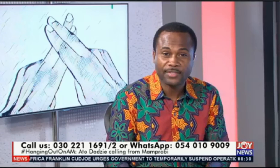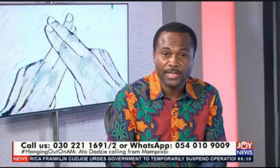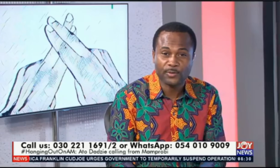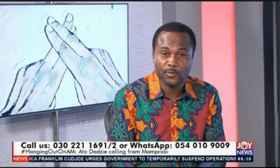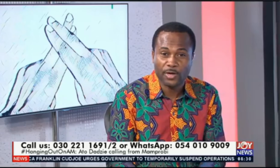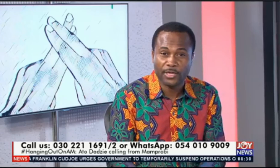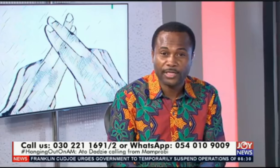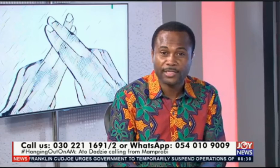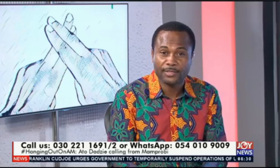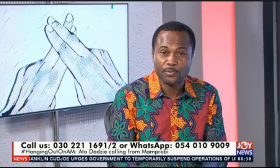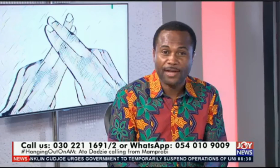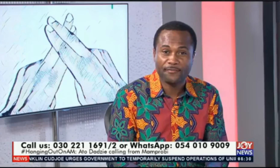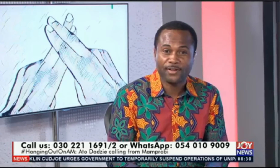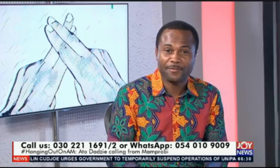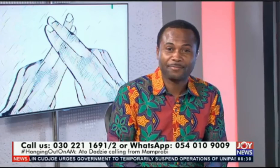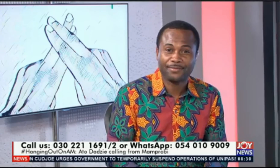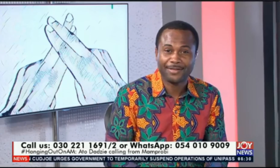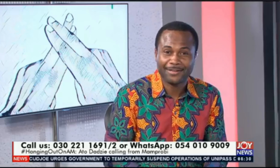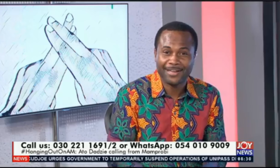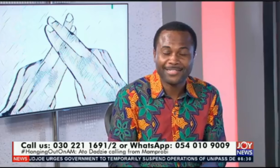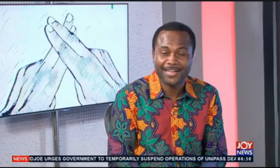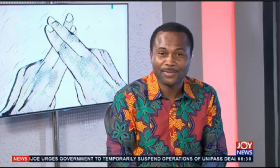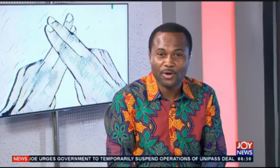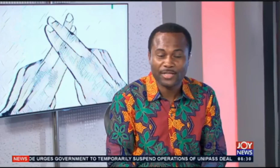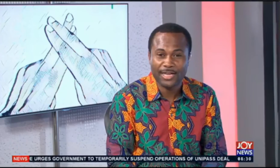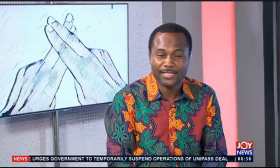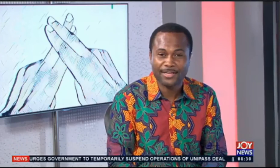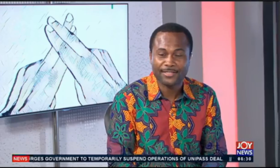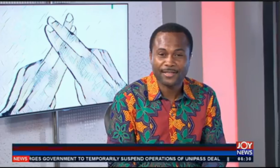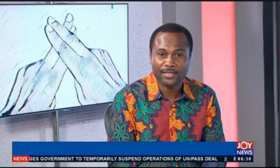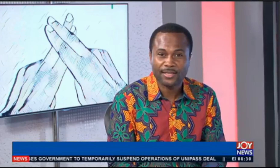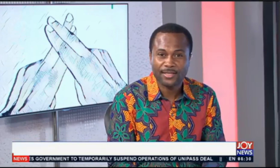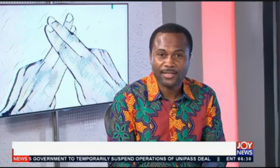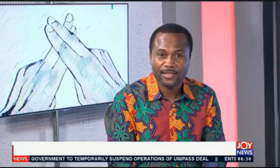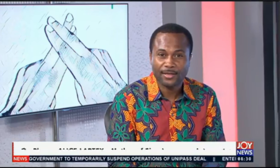As far as we're related, we have Auntie Alice back on the line. Auntie Alice.